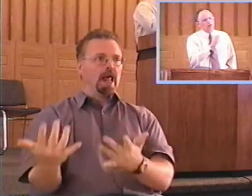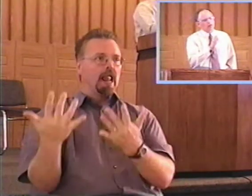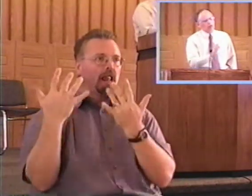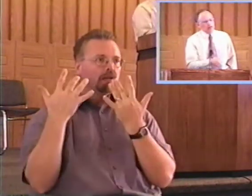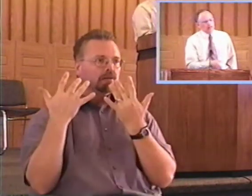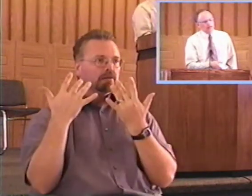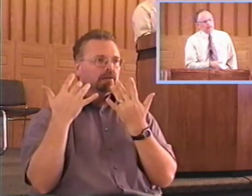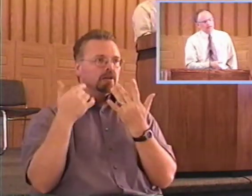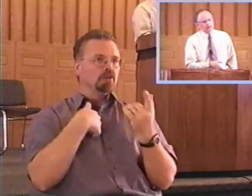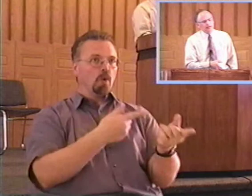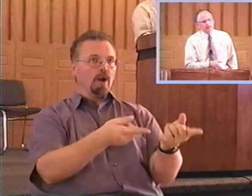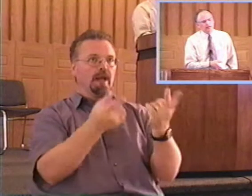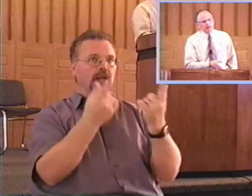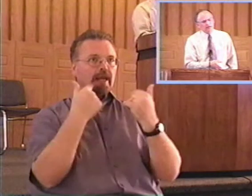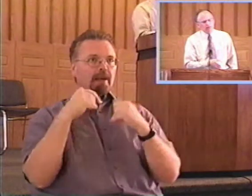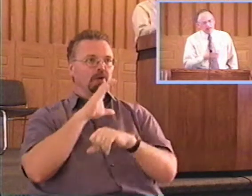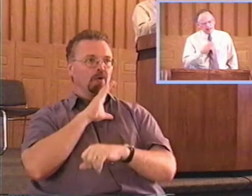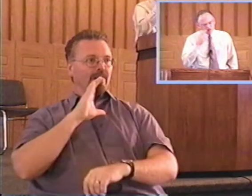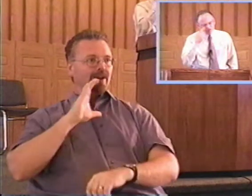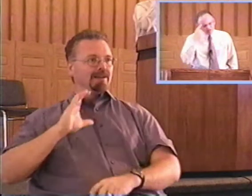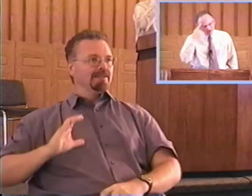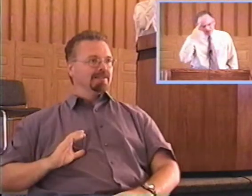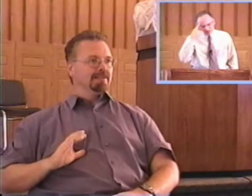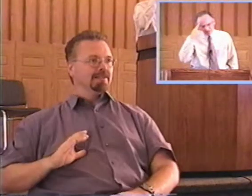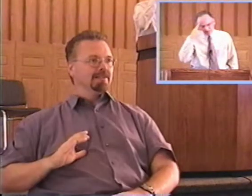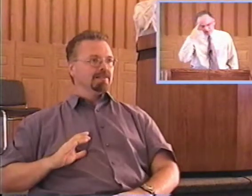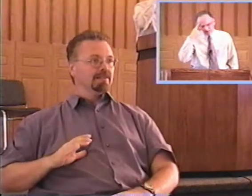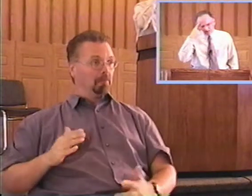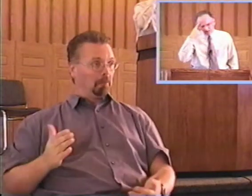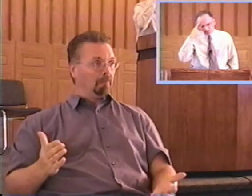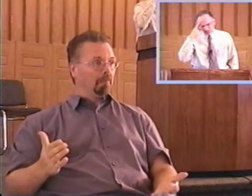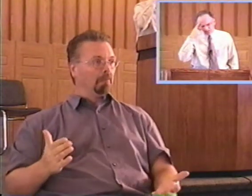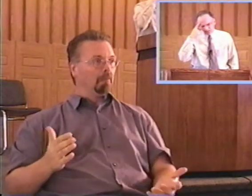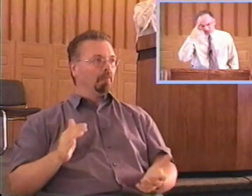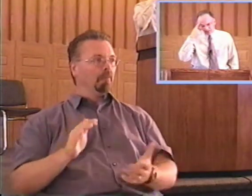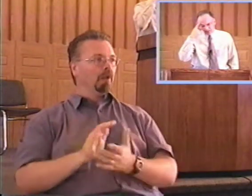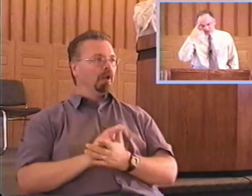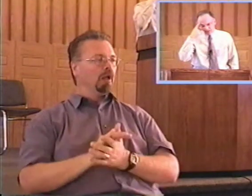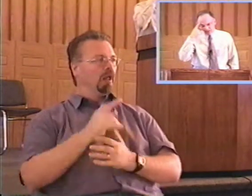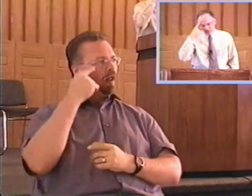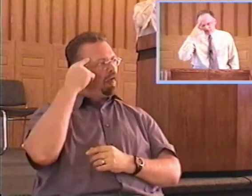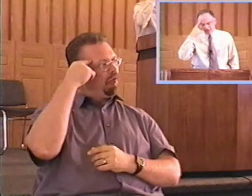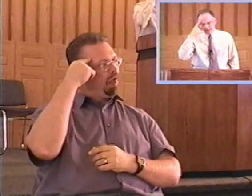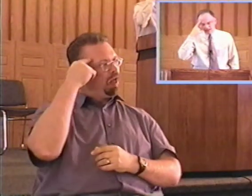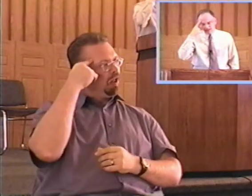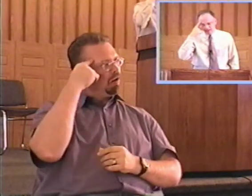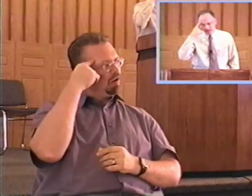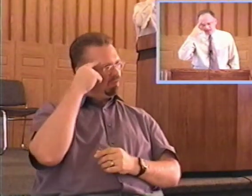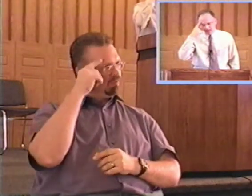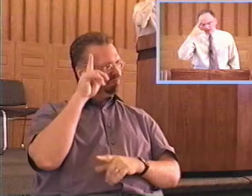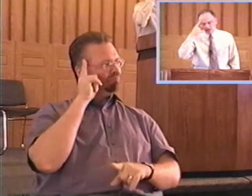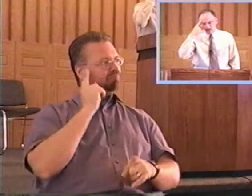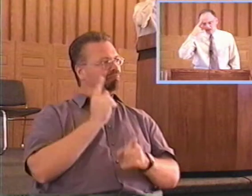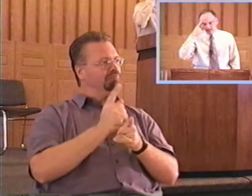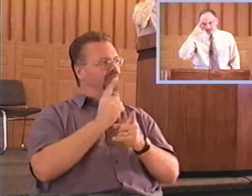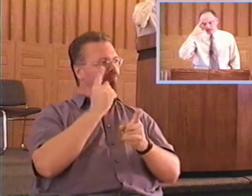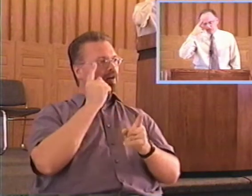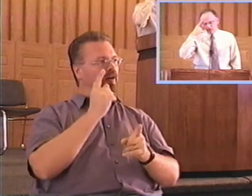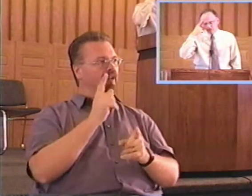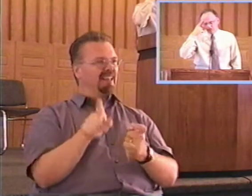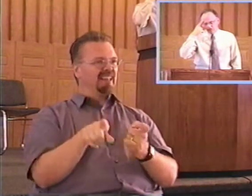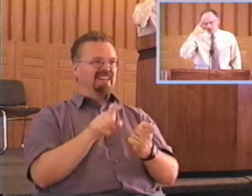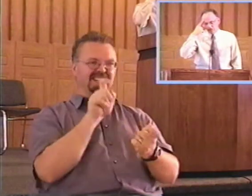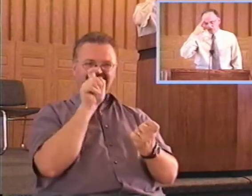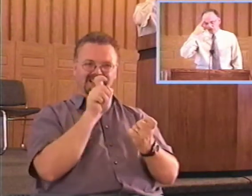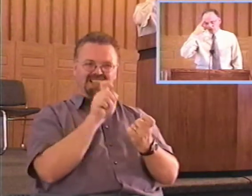I came to Christ. And I thought, as I was sitting there, I was thinking, that's exactly